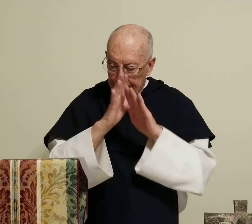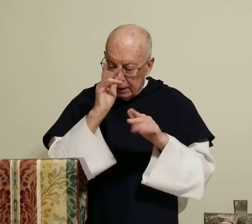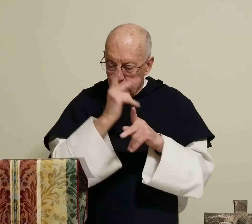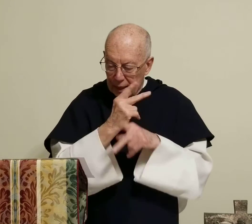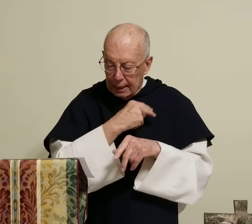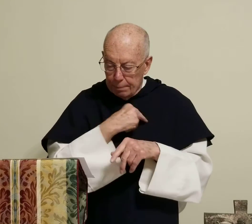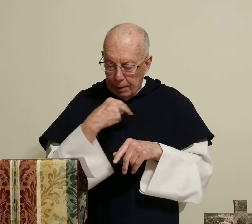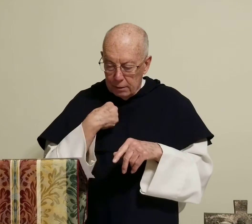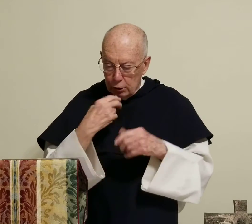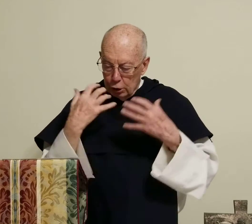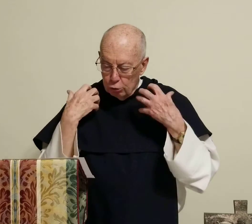people give us